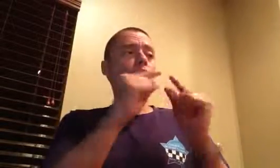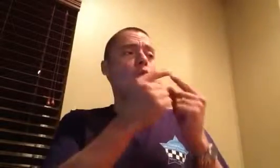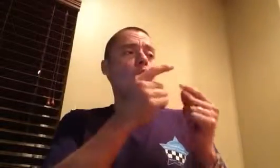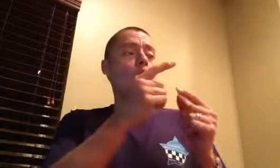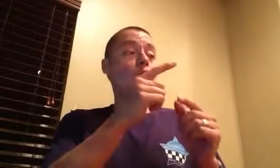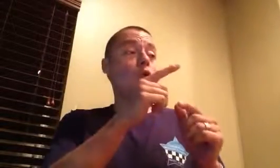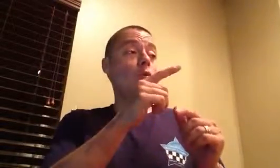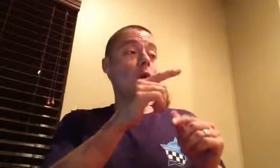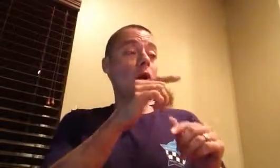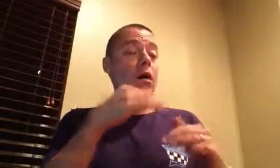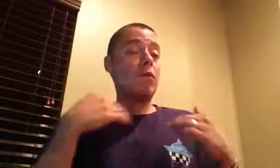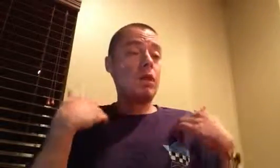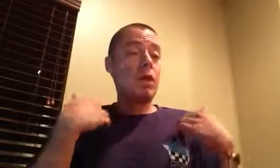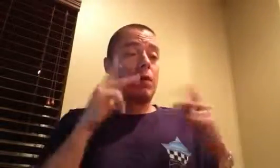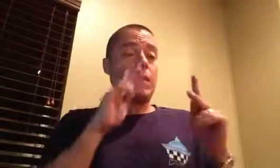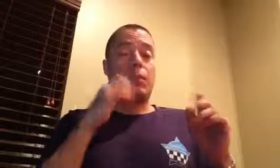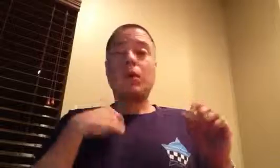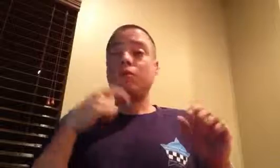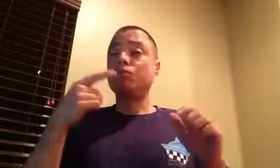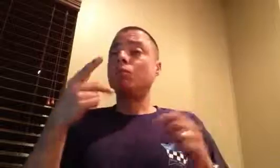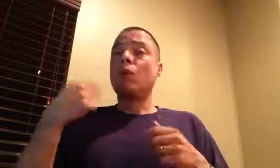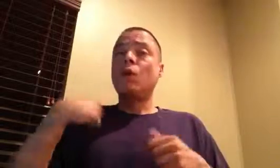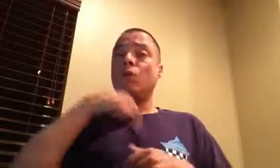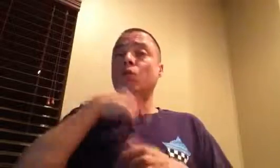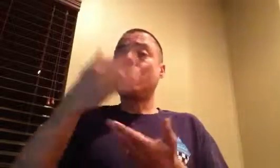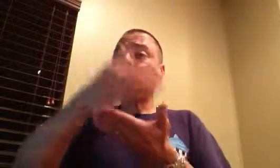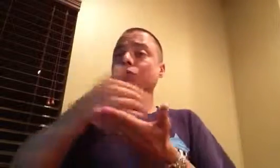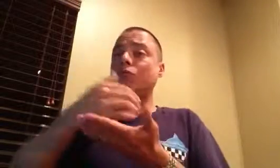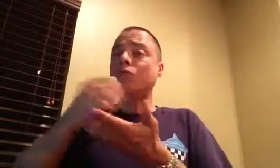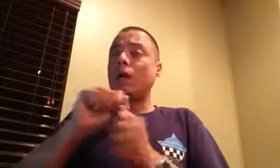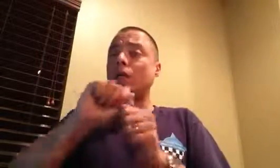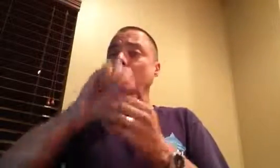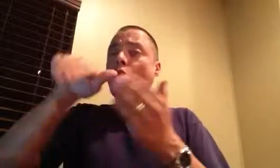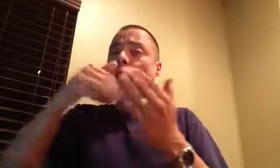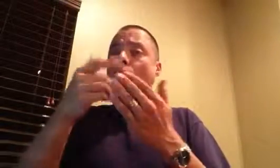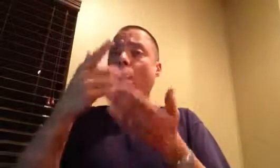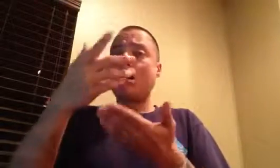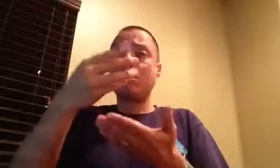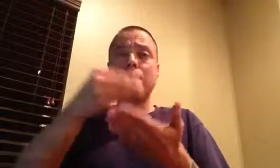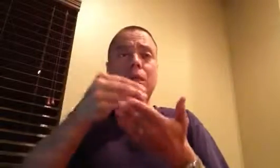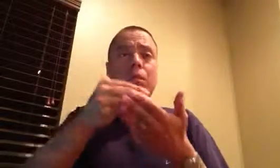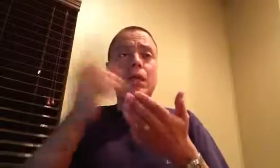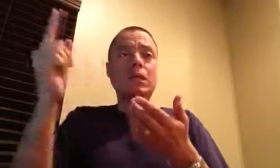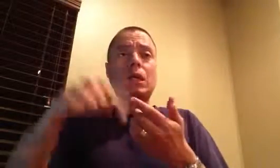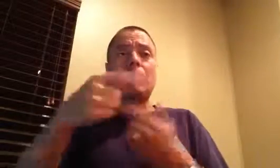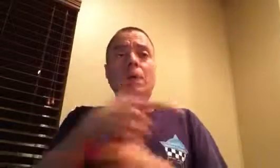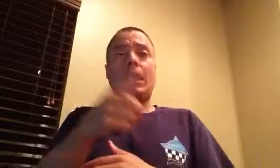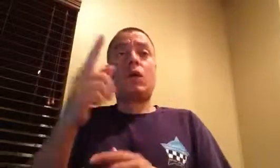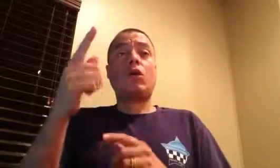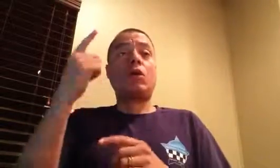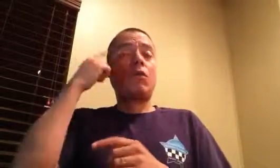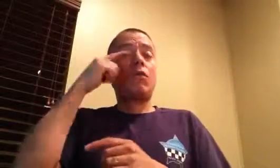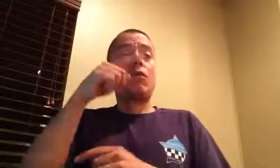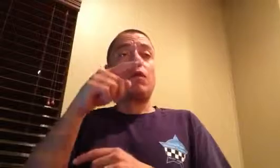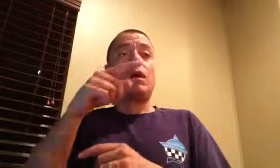We've raised all the money to come here ourselves, to come 5,000 miles to tell you adults you must change your ways.